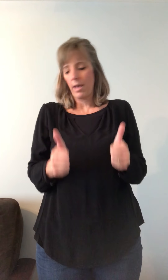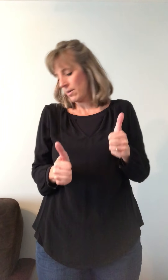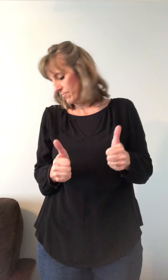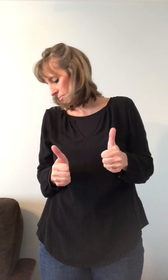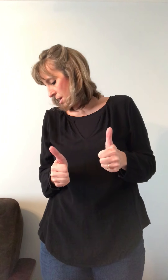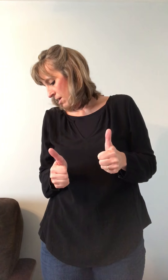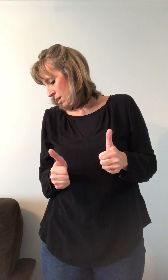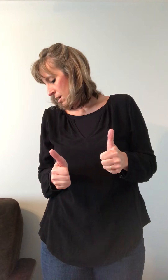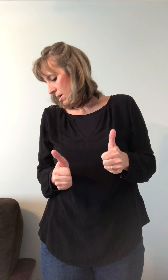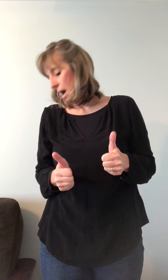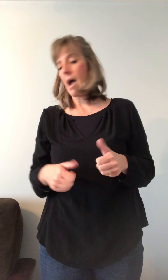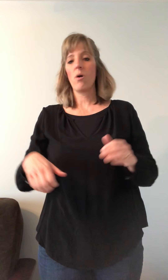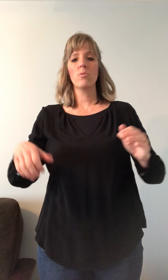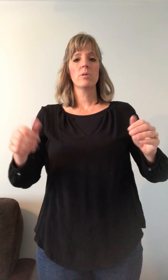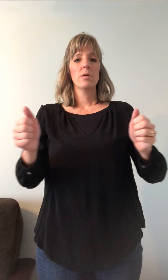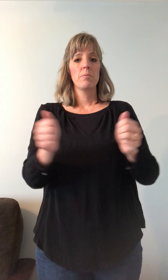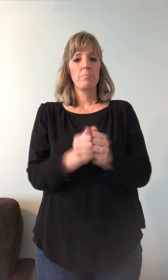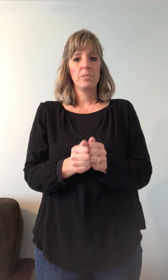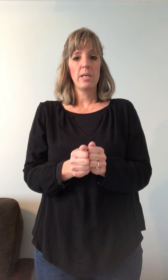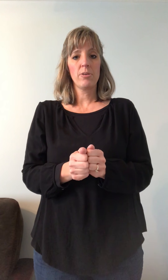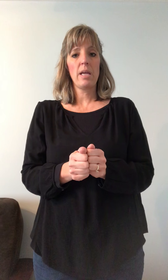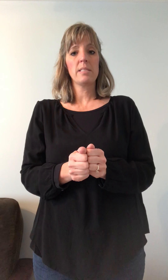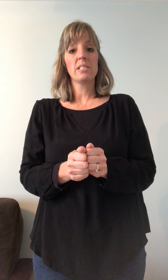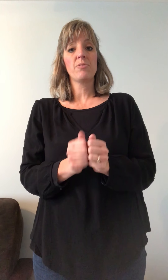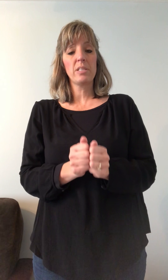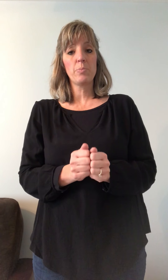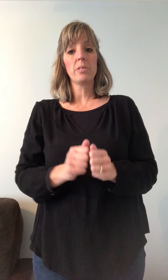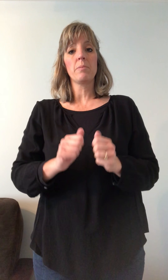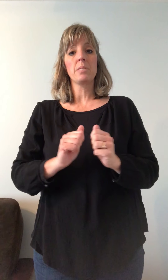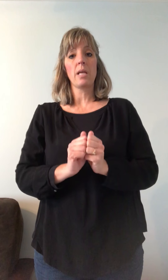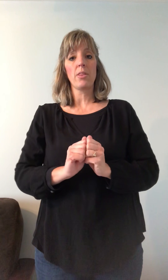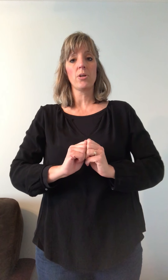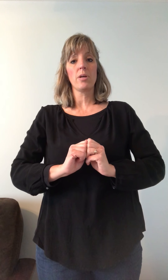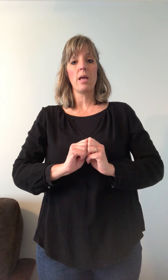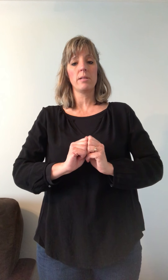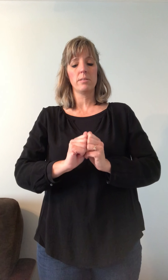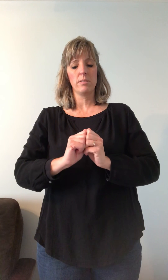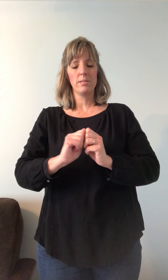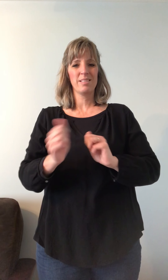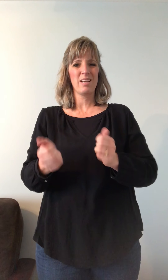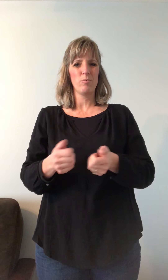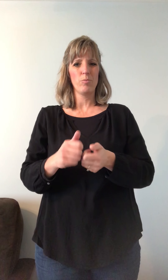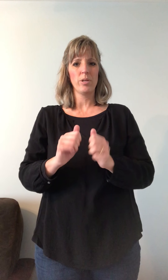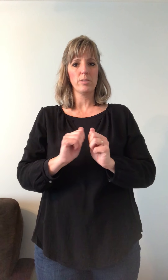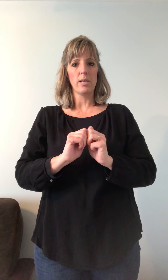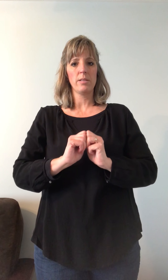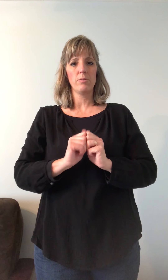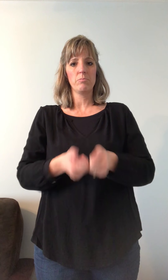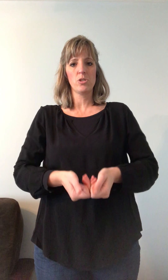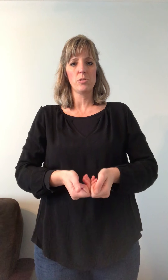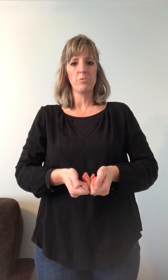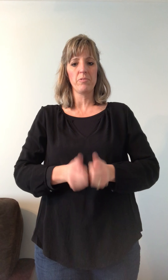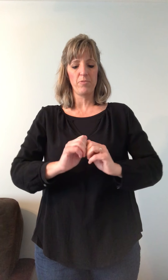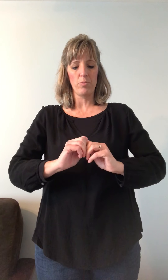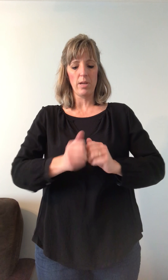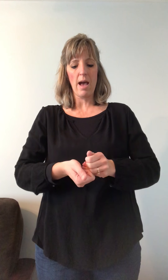Okay? How? Take your hands as fists, put them together, and it's kind of a weird sign. You just move them forward.